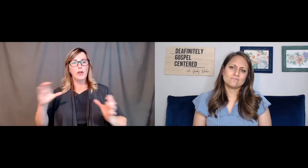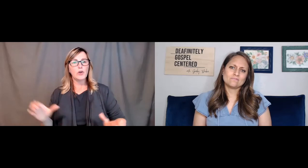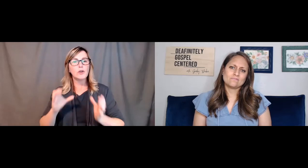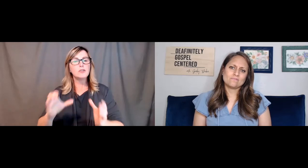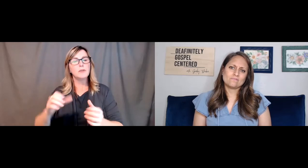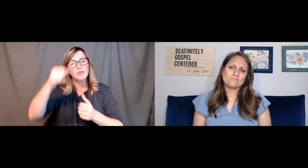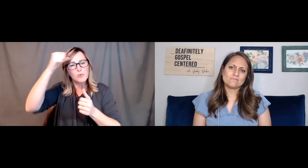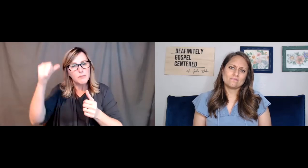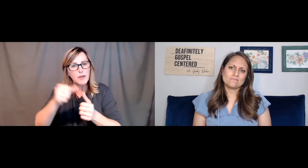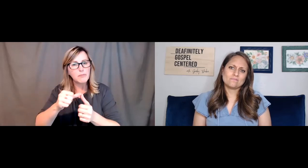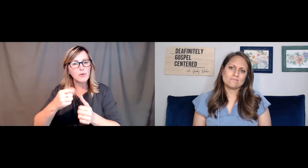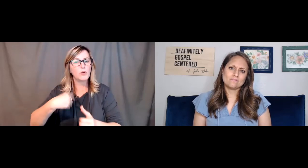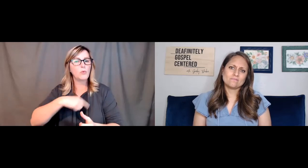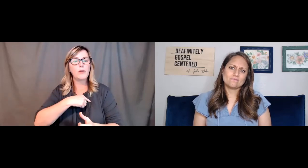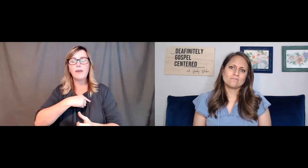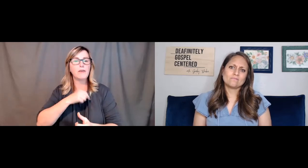perfect.